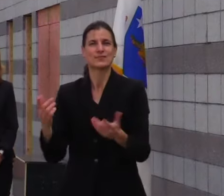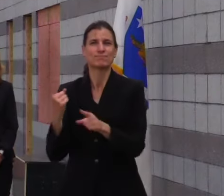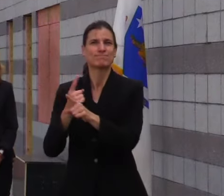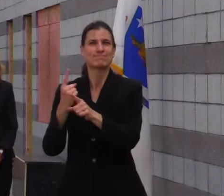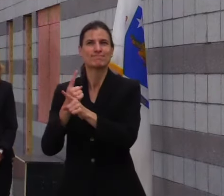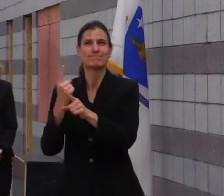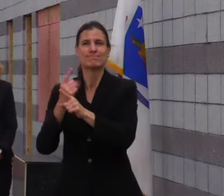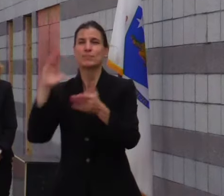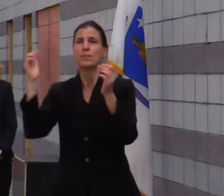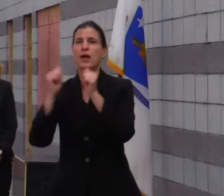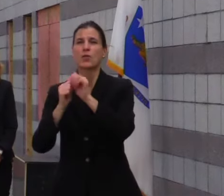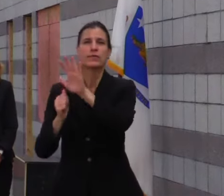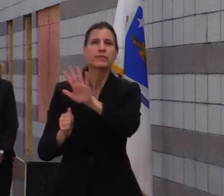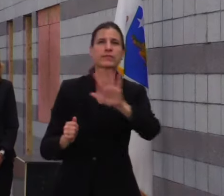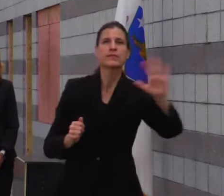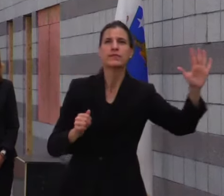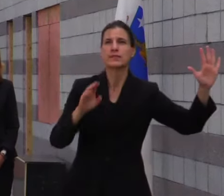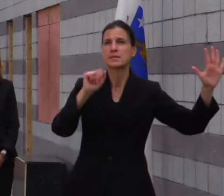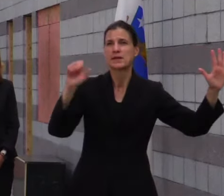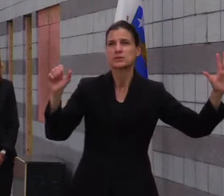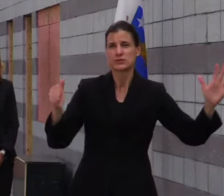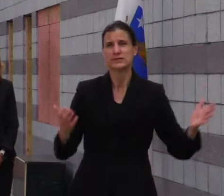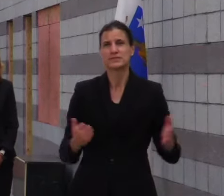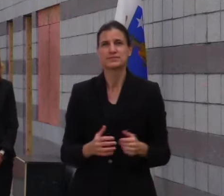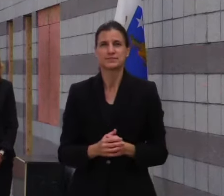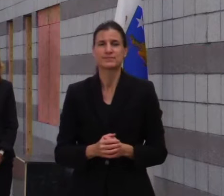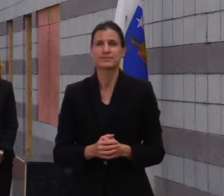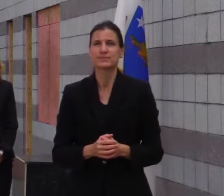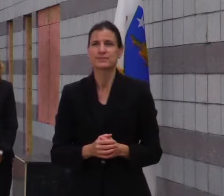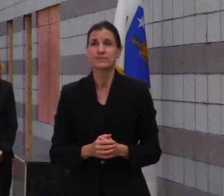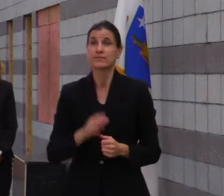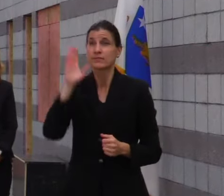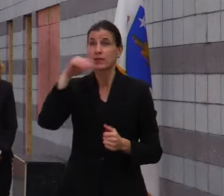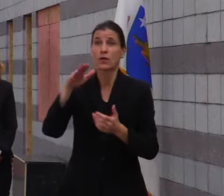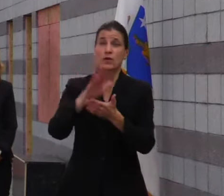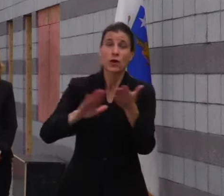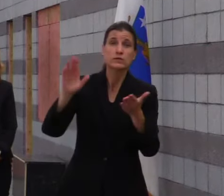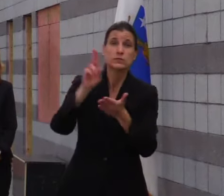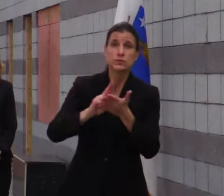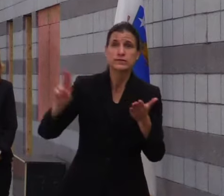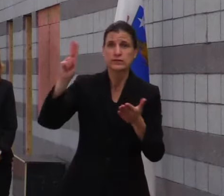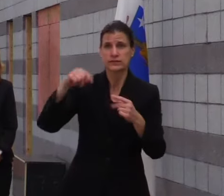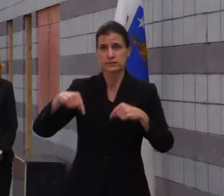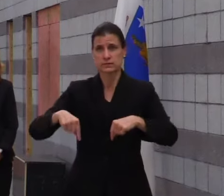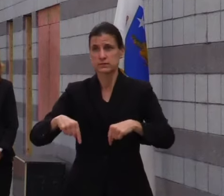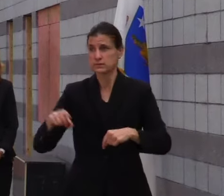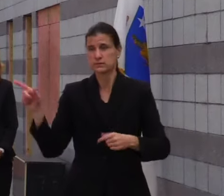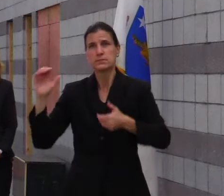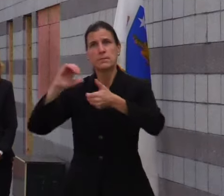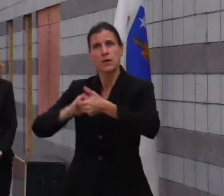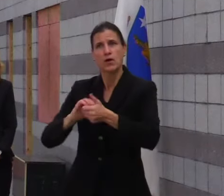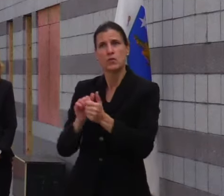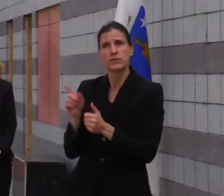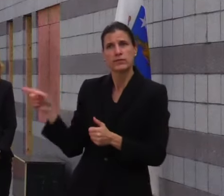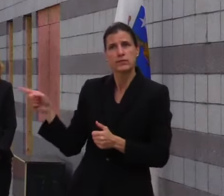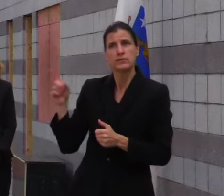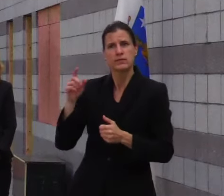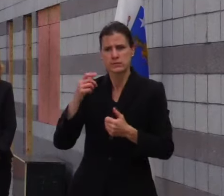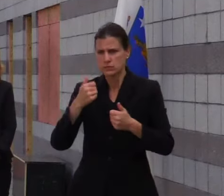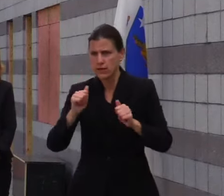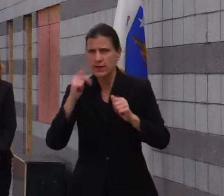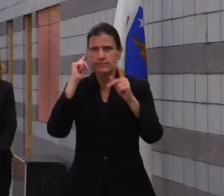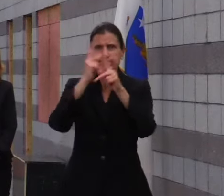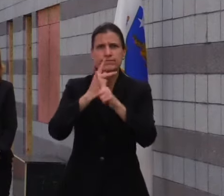of spread. Our colleges and universities, in partnership with us and with the Broad Institute, have launched